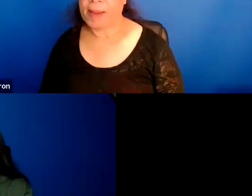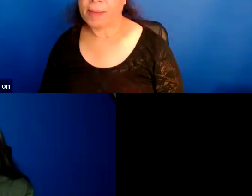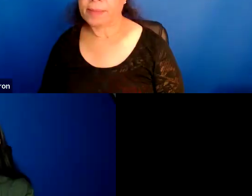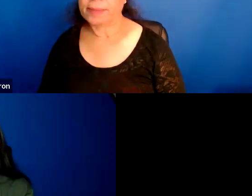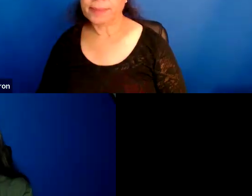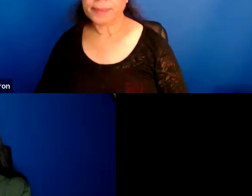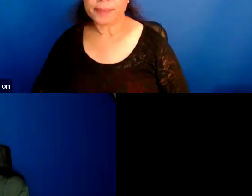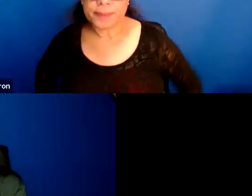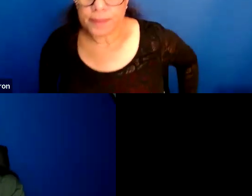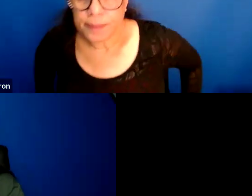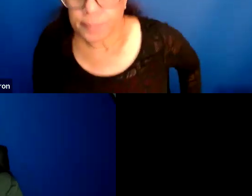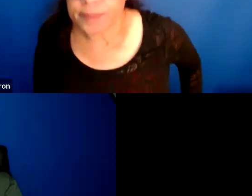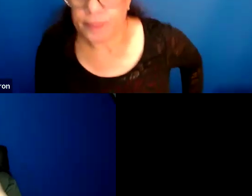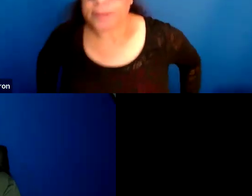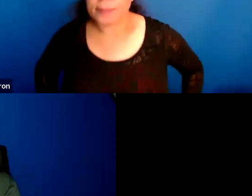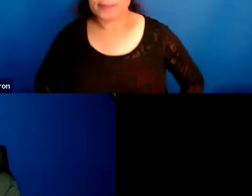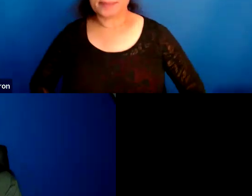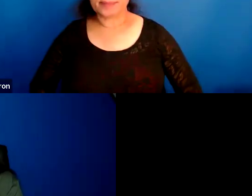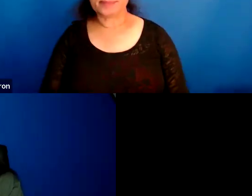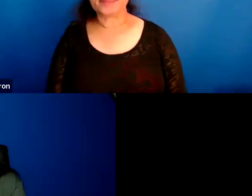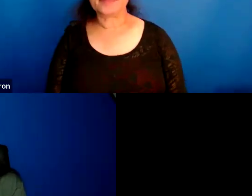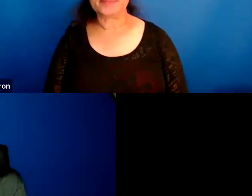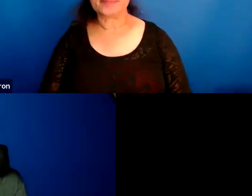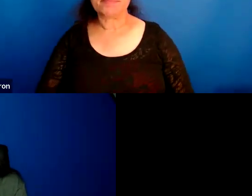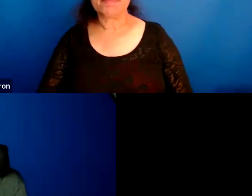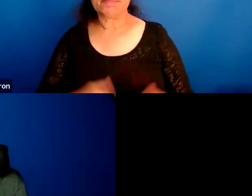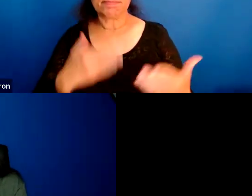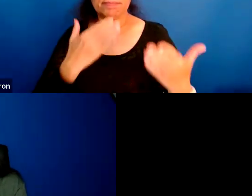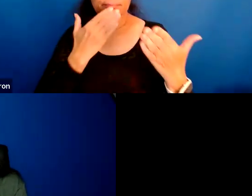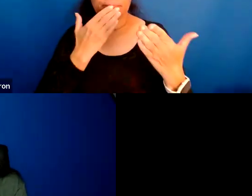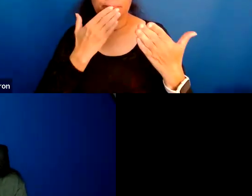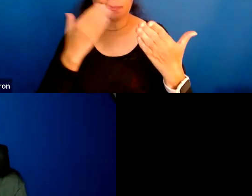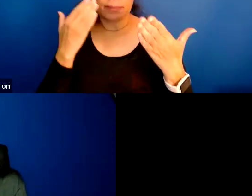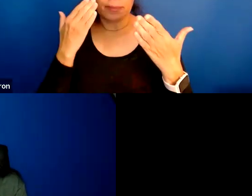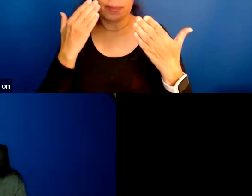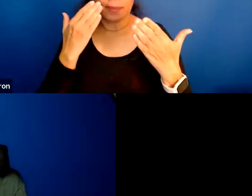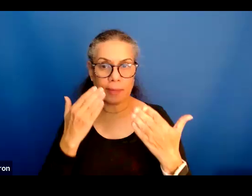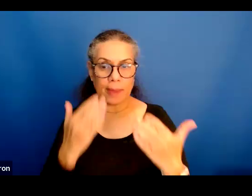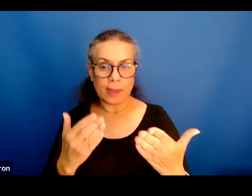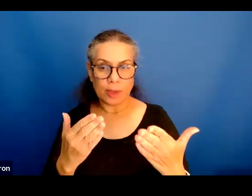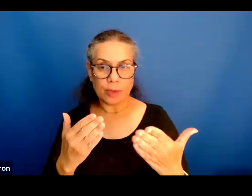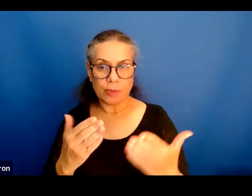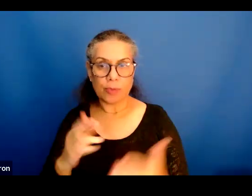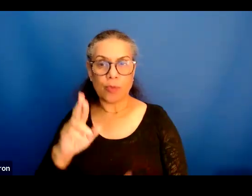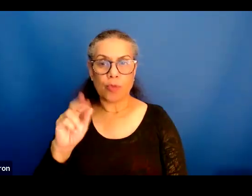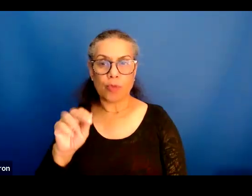Thank you, Madam Chair. Thank you, Russell School and Kennedy for the presentation.